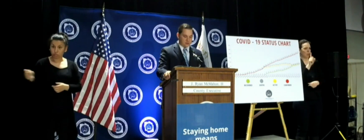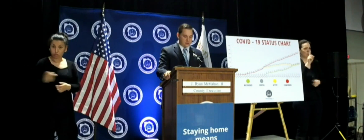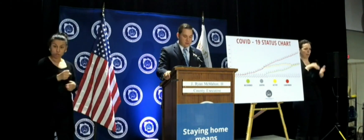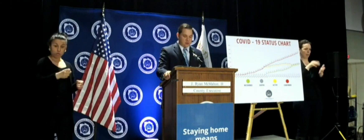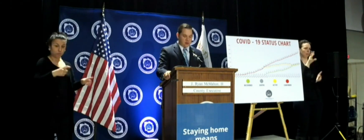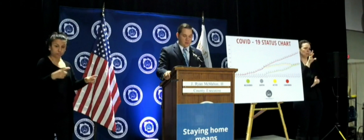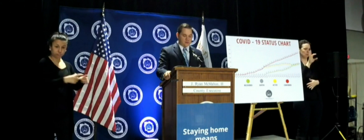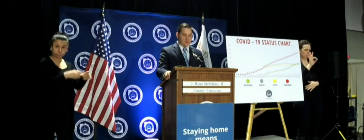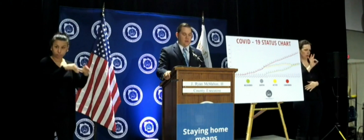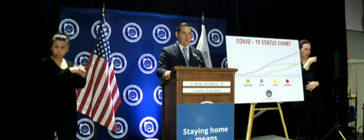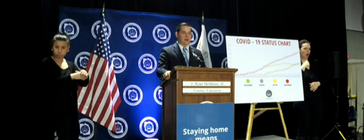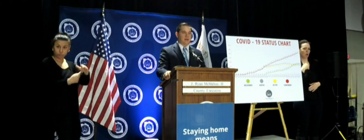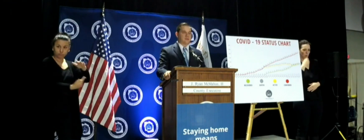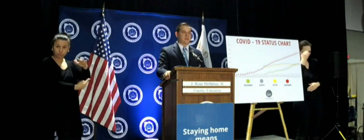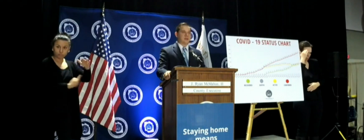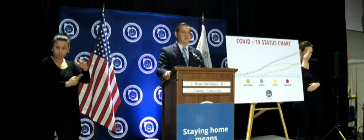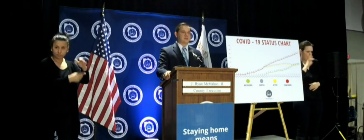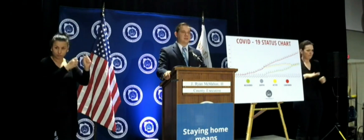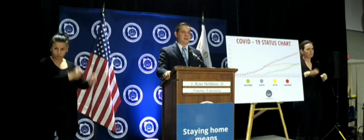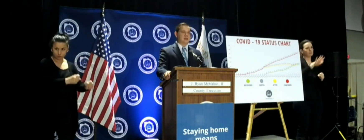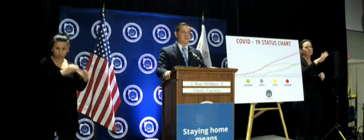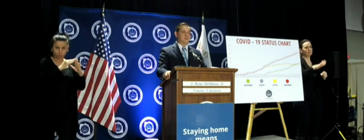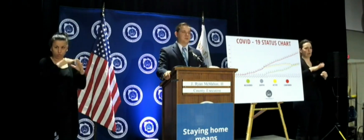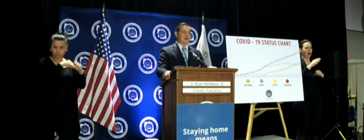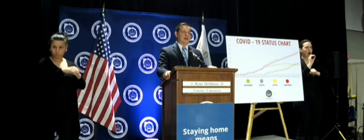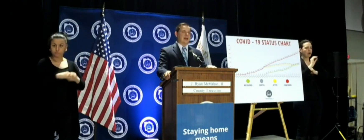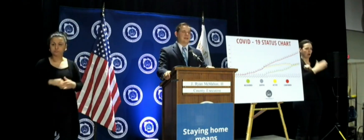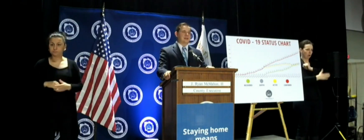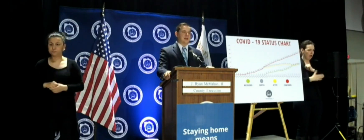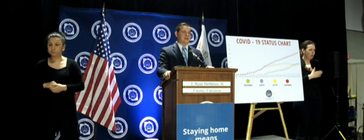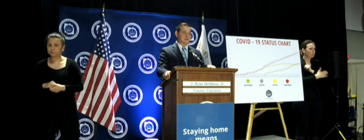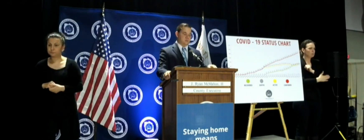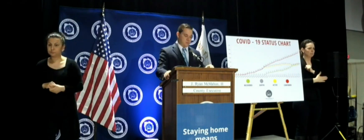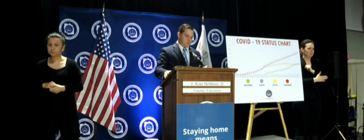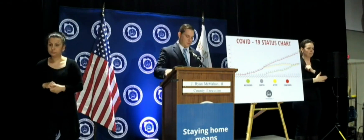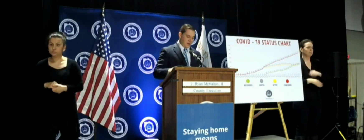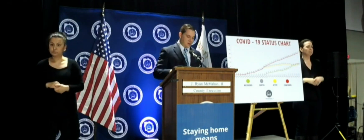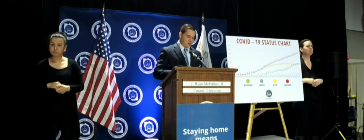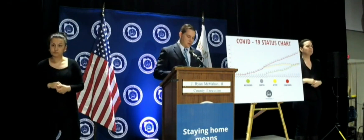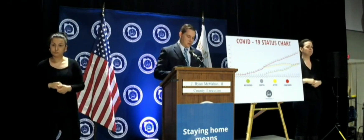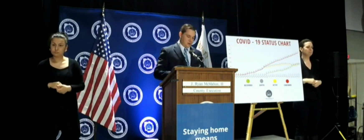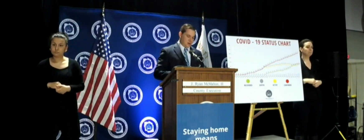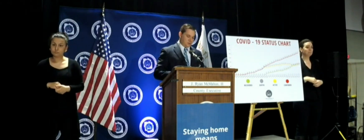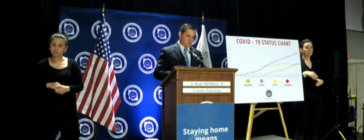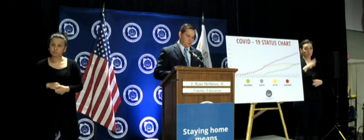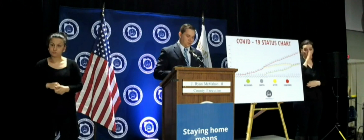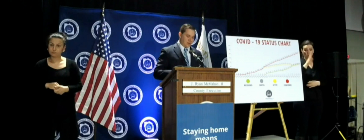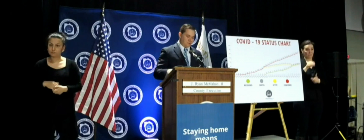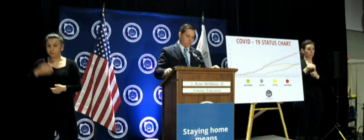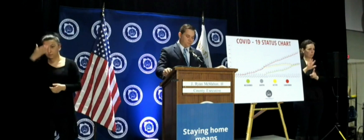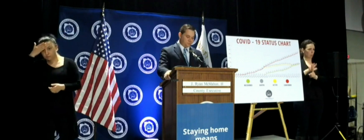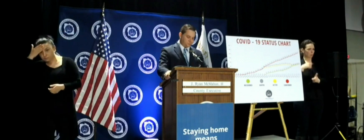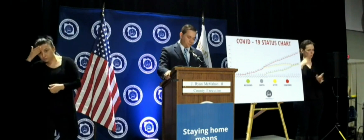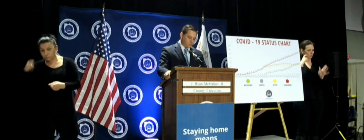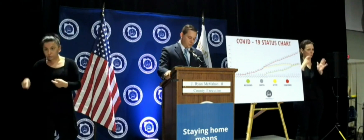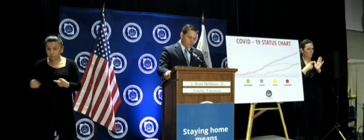quarantine. This is all of our active cases and any of the direct contacts that people have had with